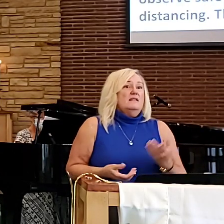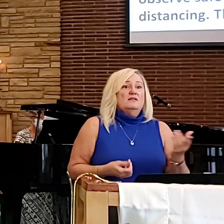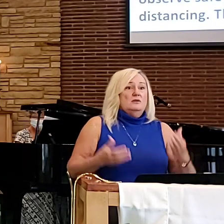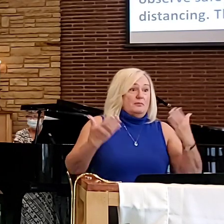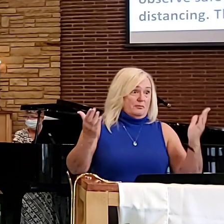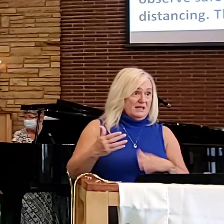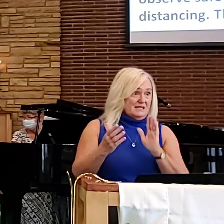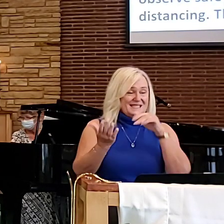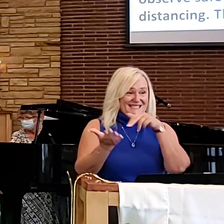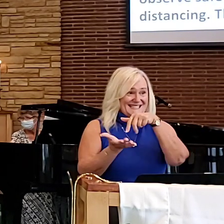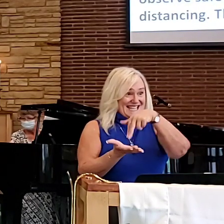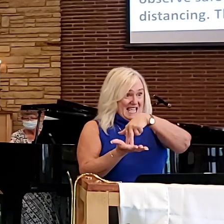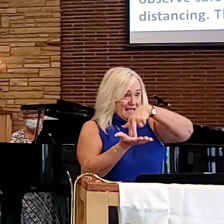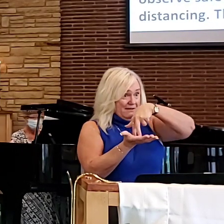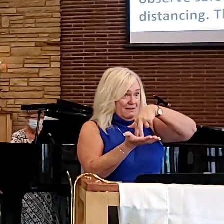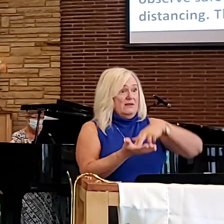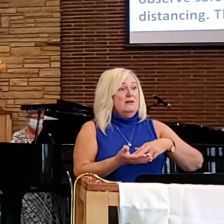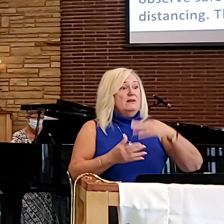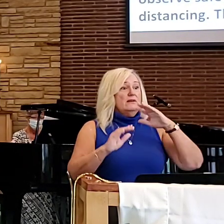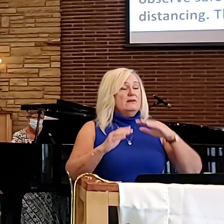present to stand for the benediction.